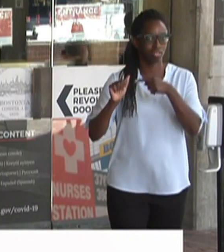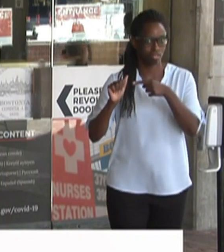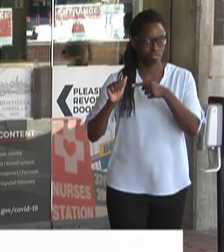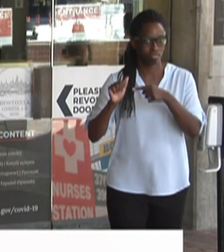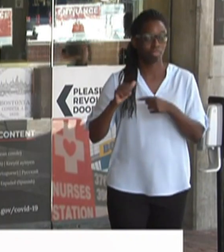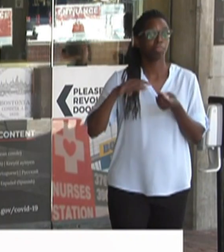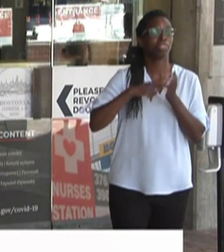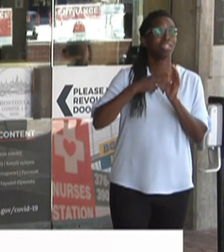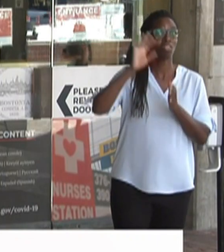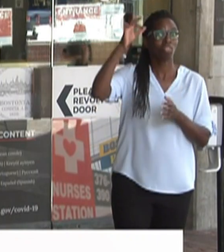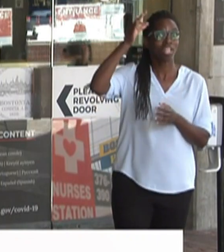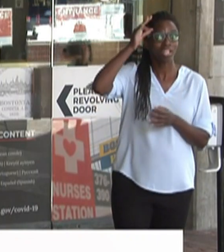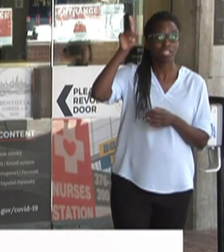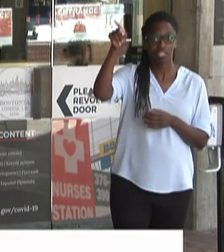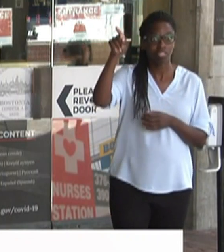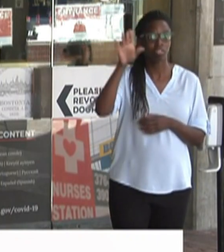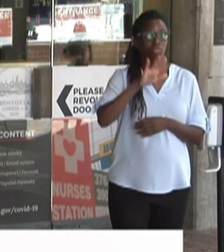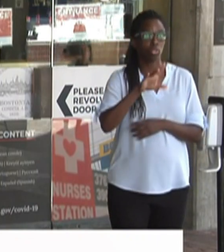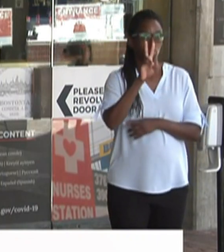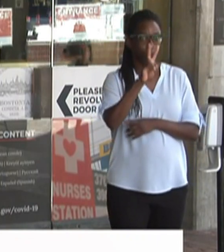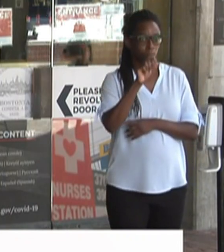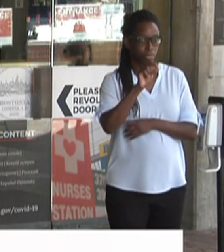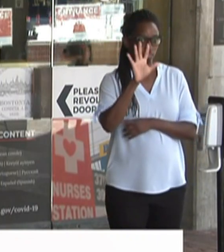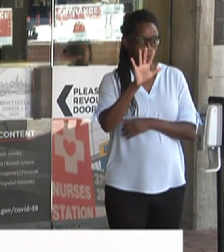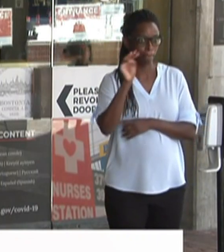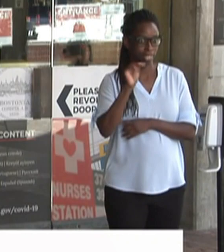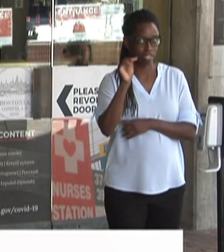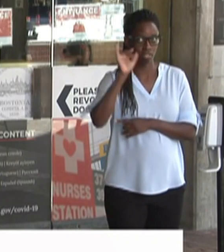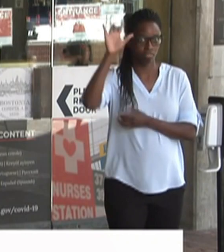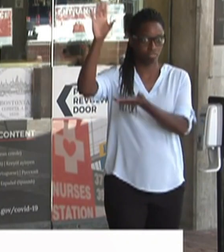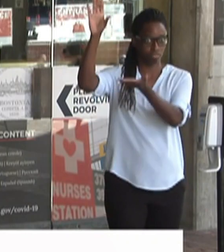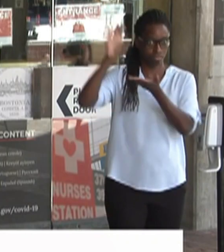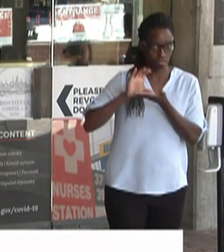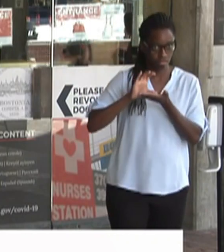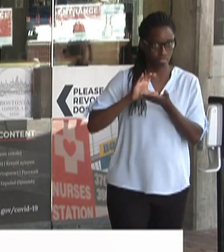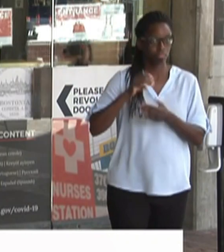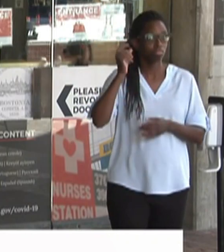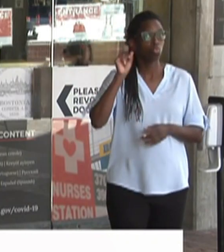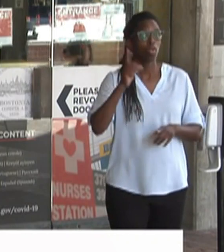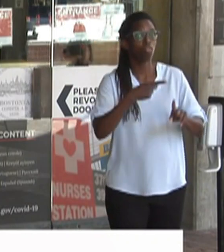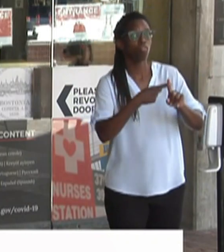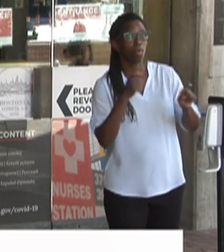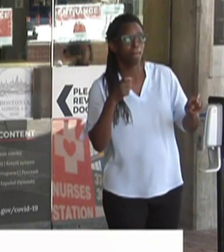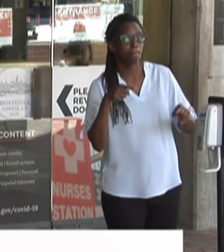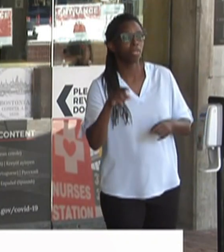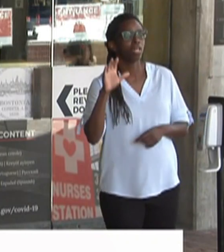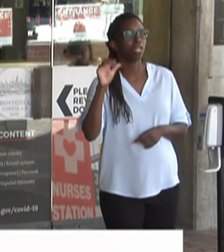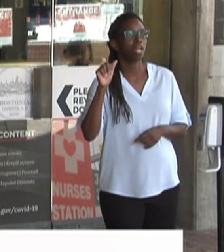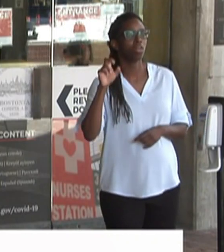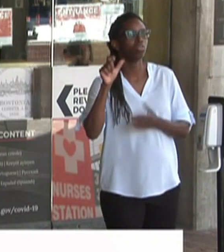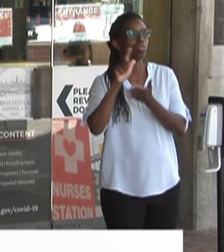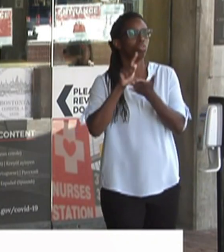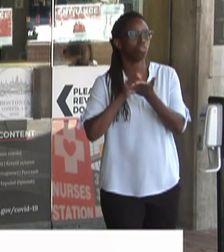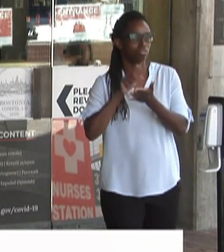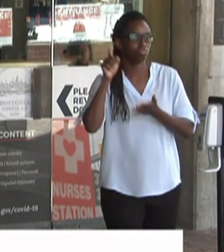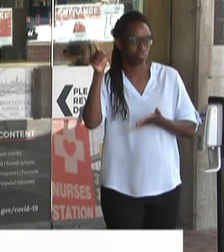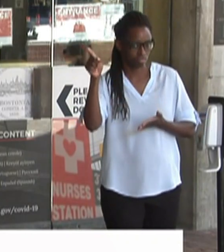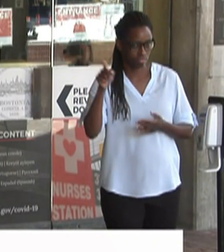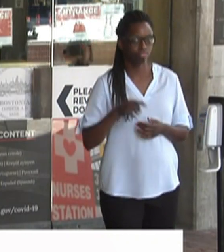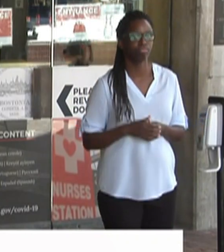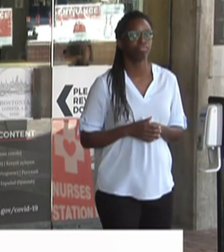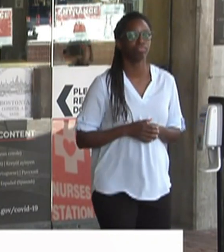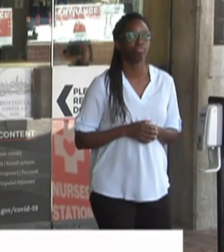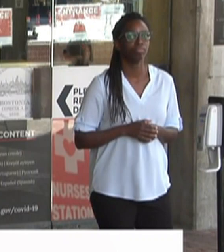aid still available to the CARES Act. It will provide up to 230,000 meals to around 4,100